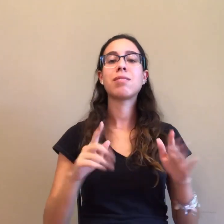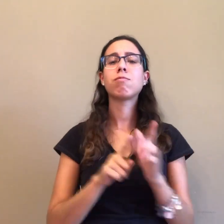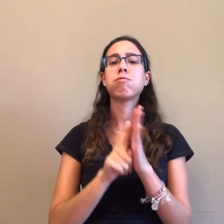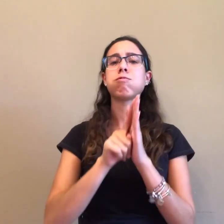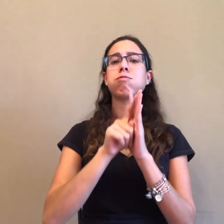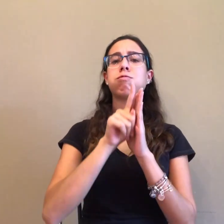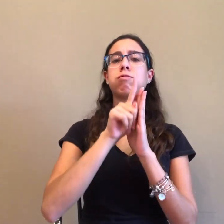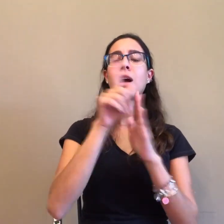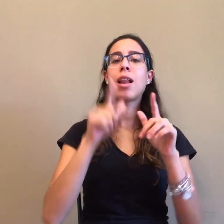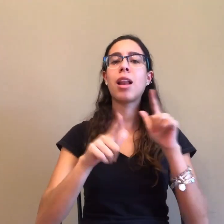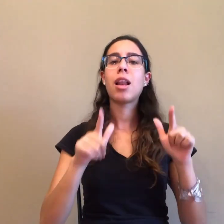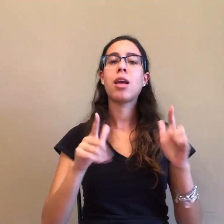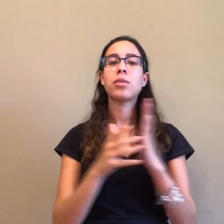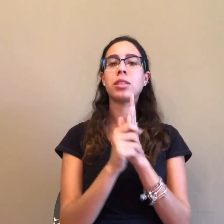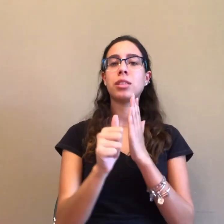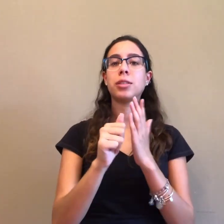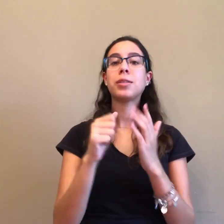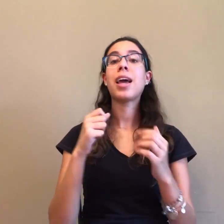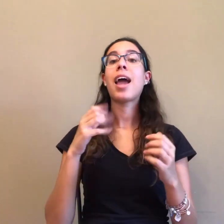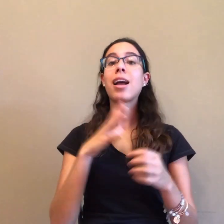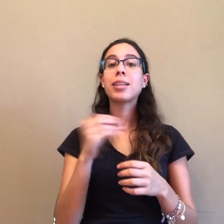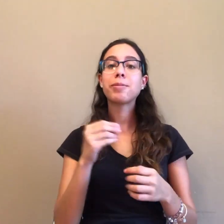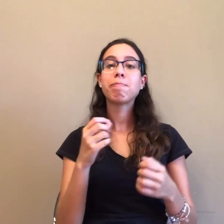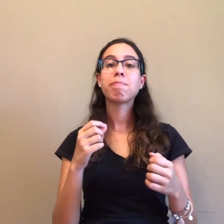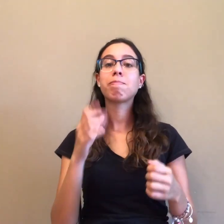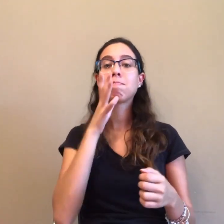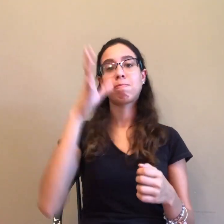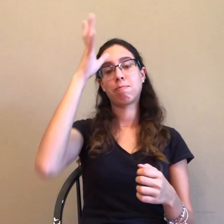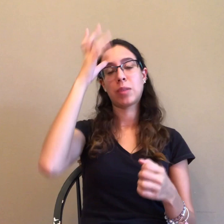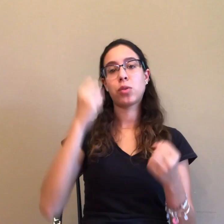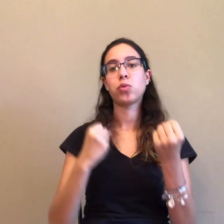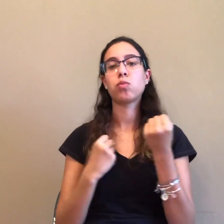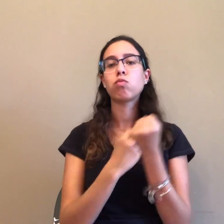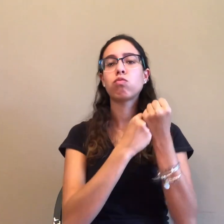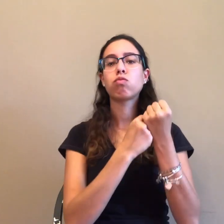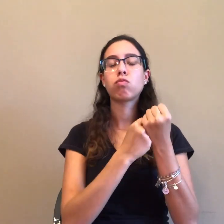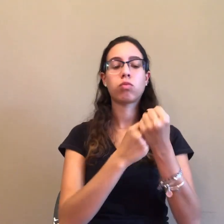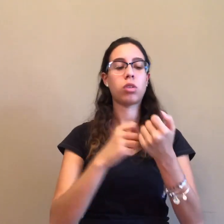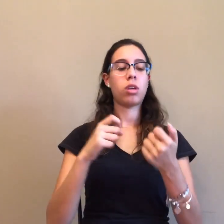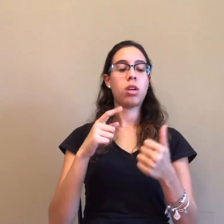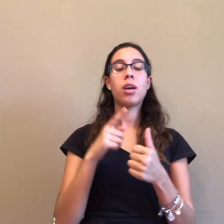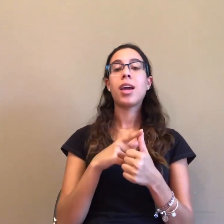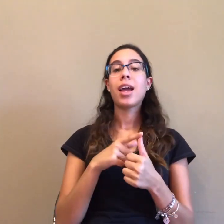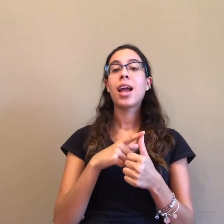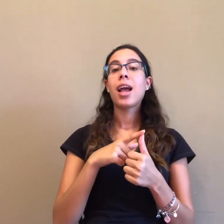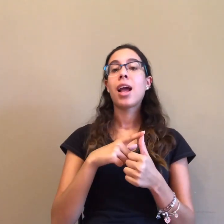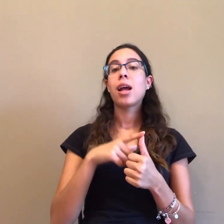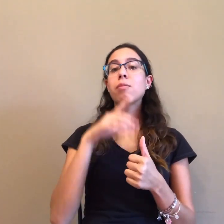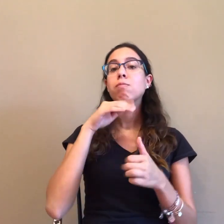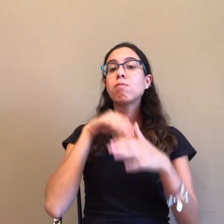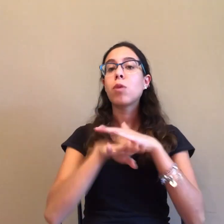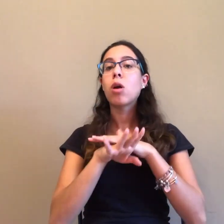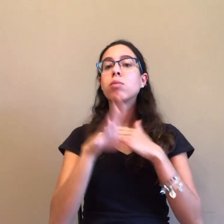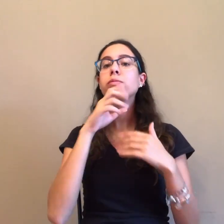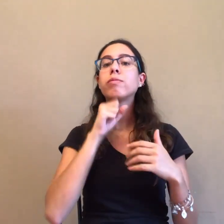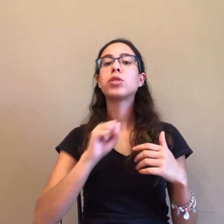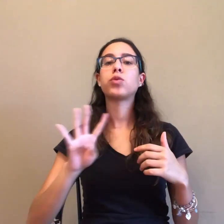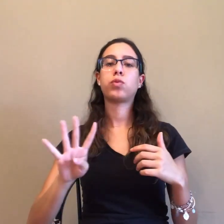language and communication skills and provide support for the parents. It ranges from birth till age